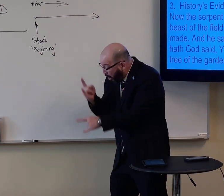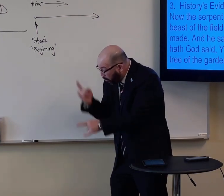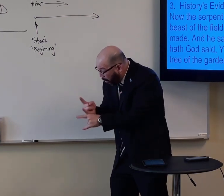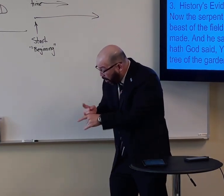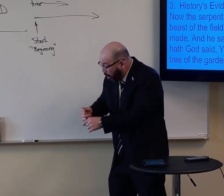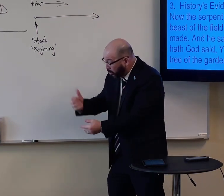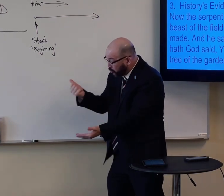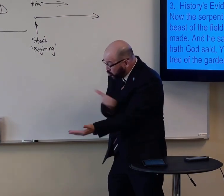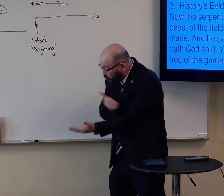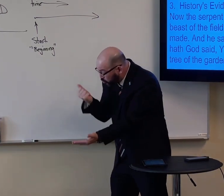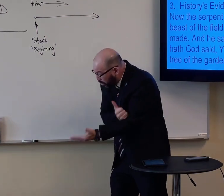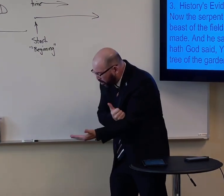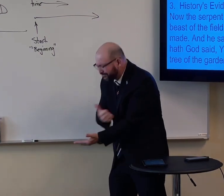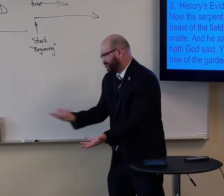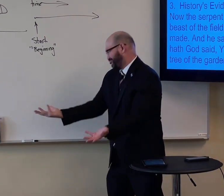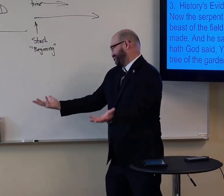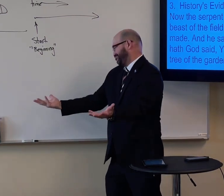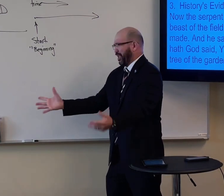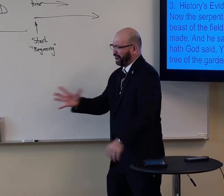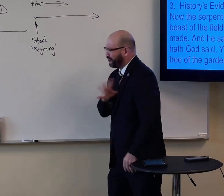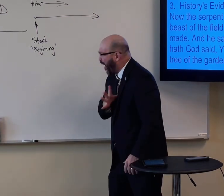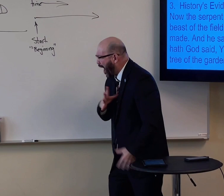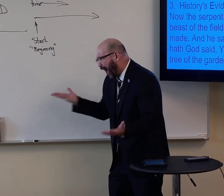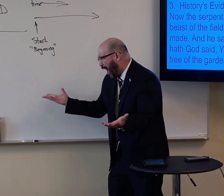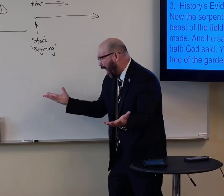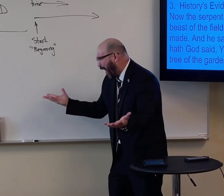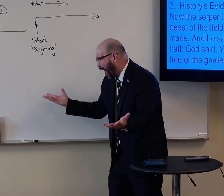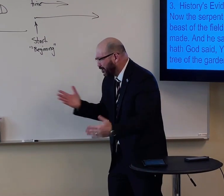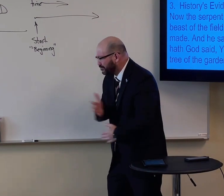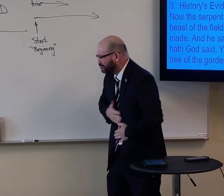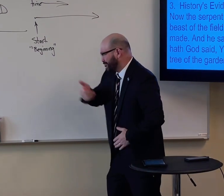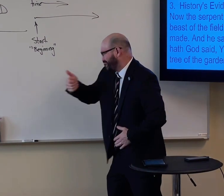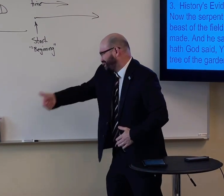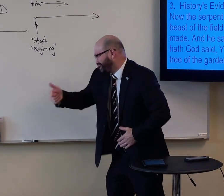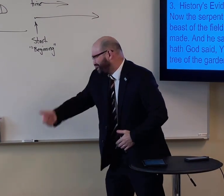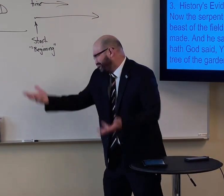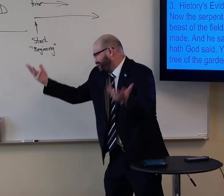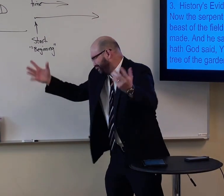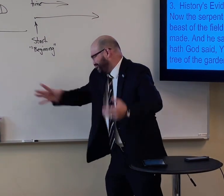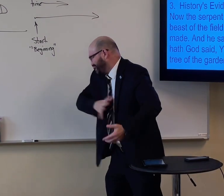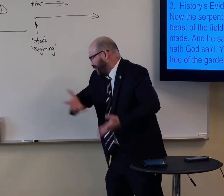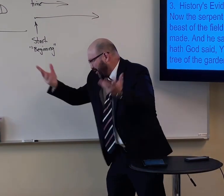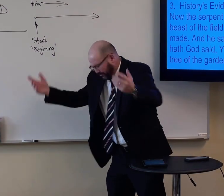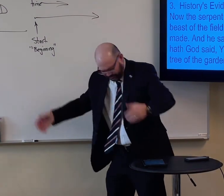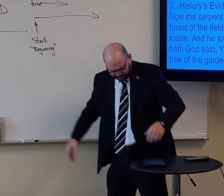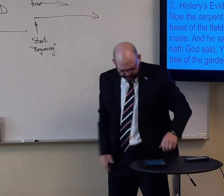You want to use alcohol, drugs? Yeah. Sure. Please yourself, right?